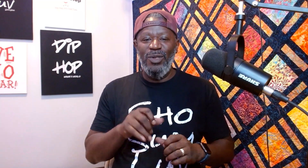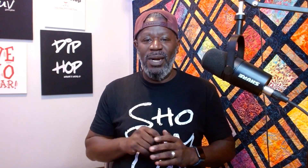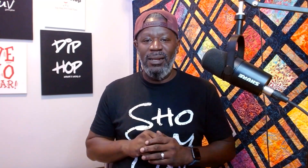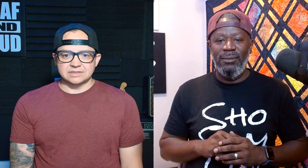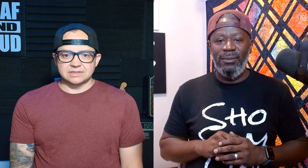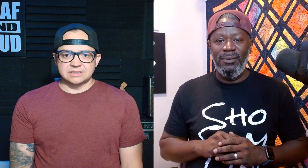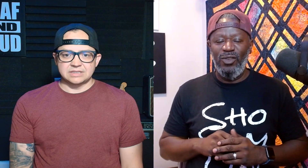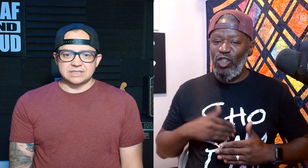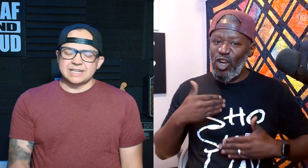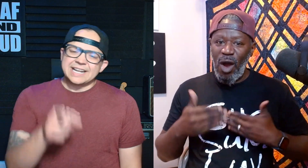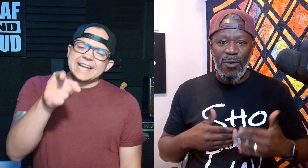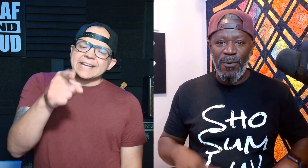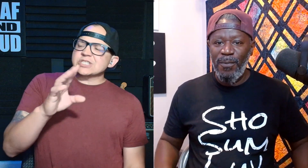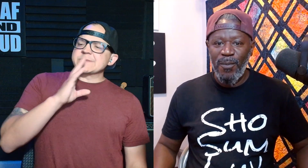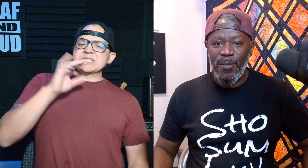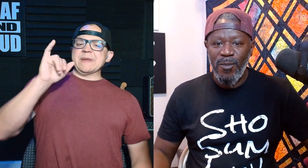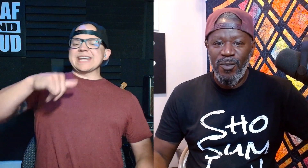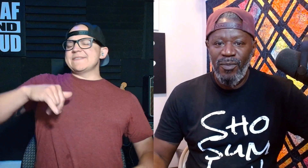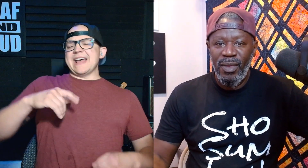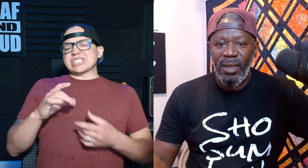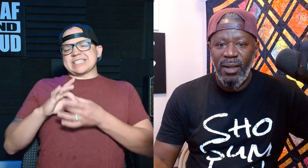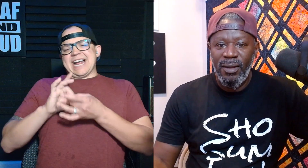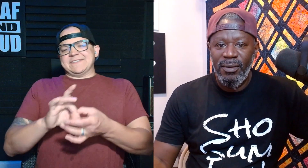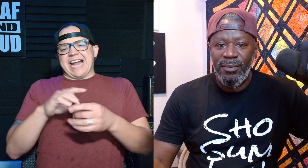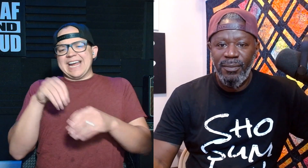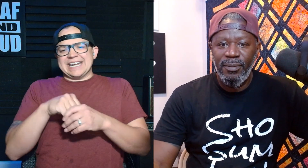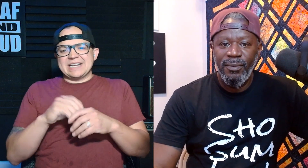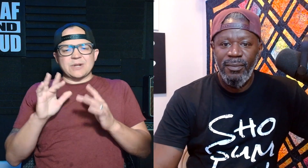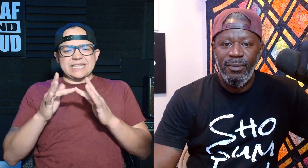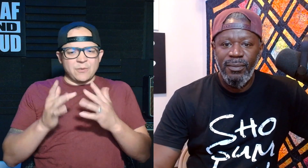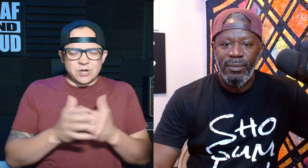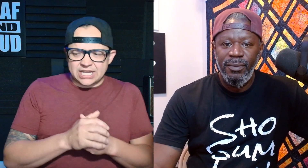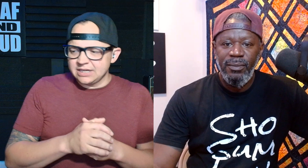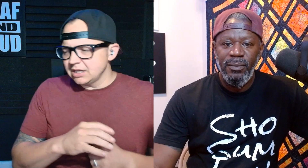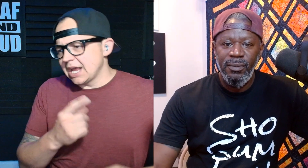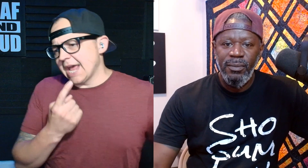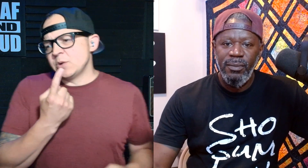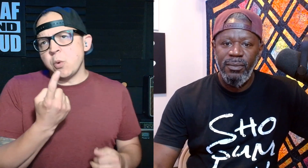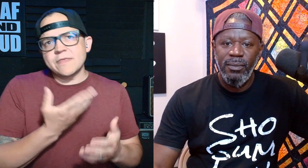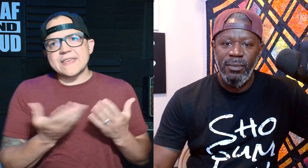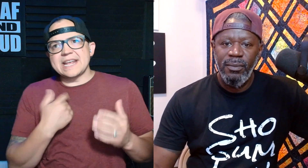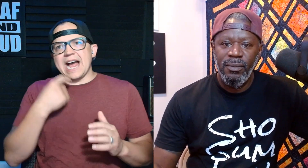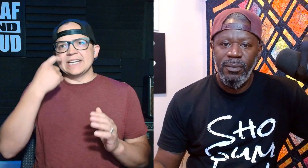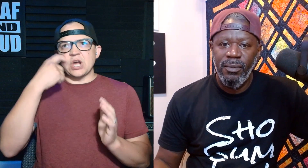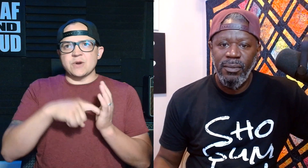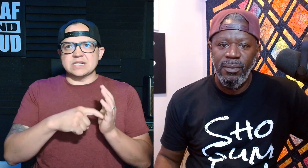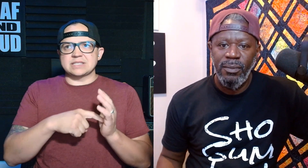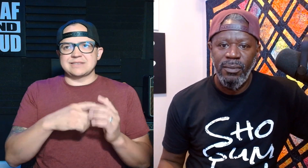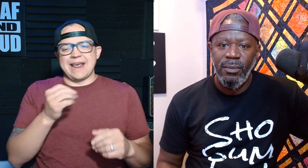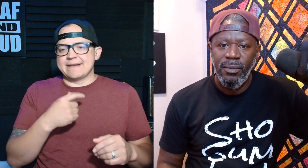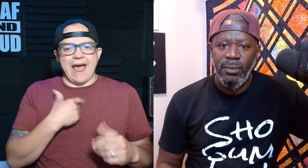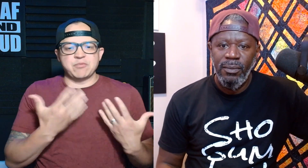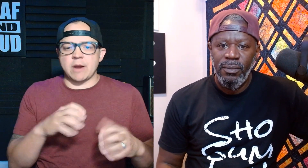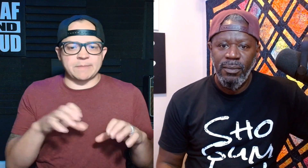time you're doing it. Go. Speaking of that, just to kind of tie it in with networking, I mean, one thing I